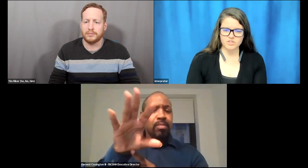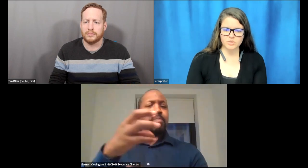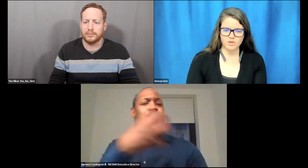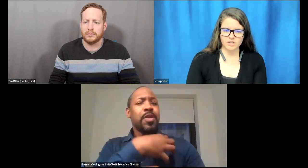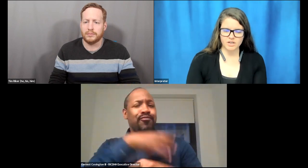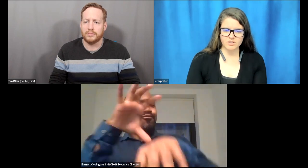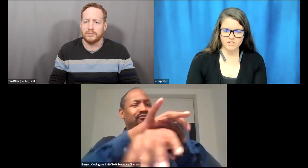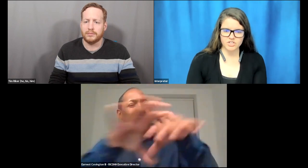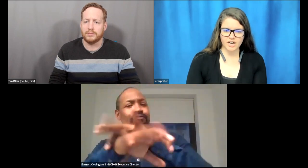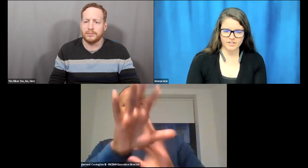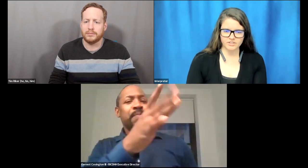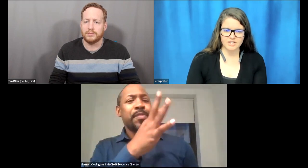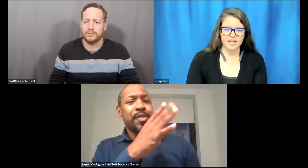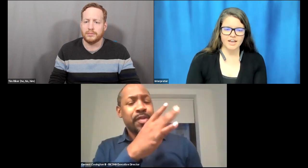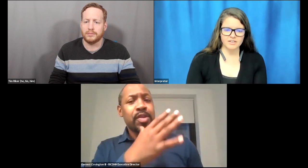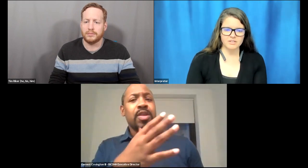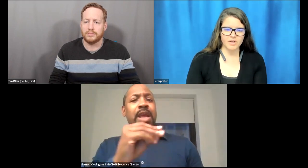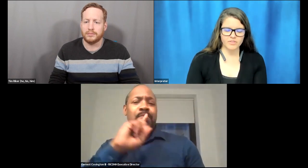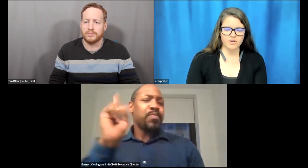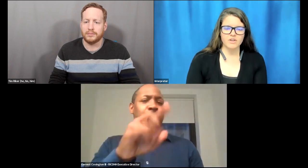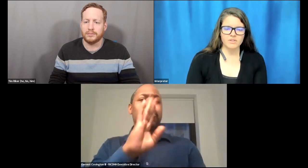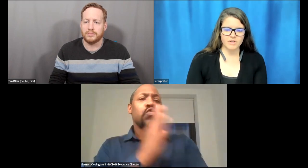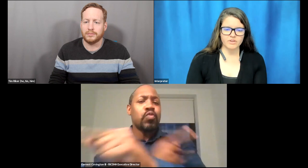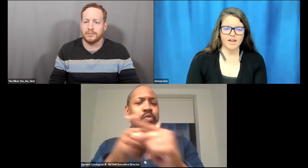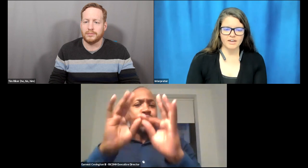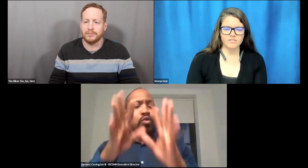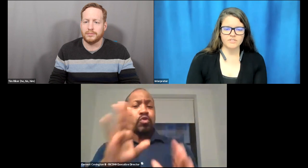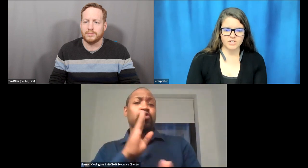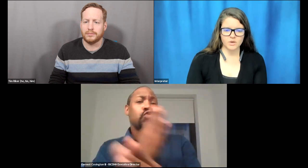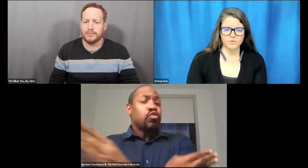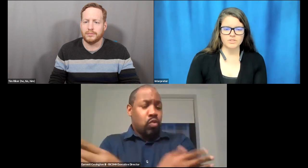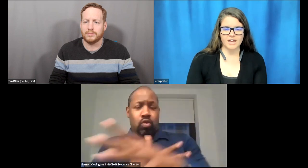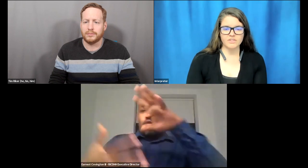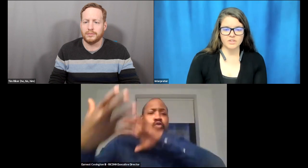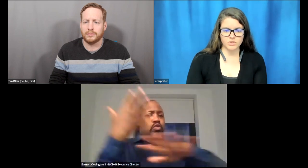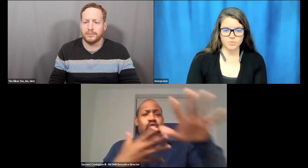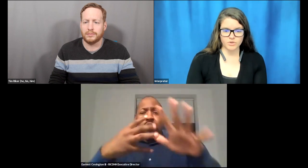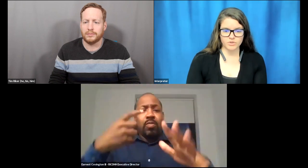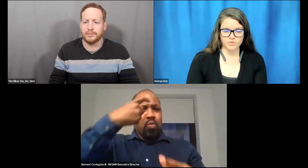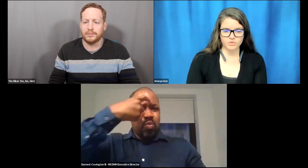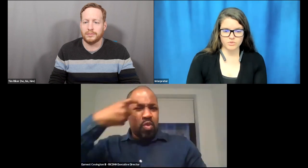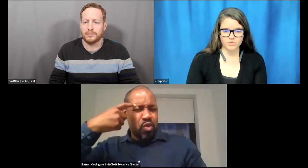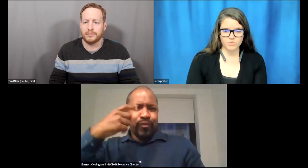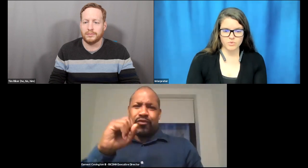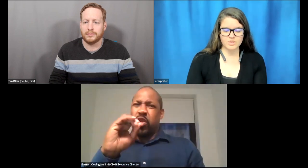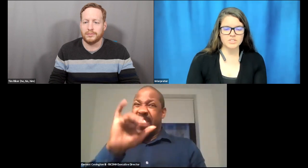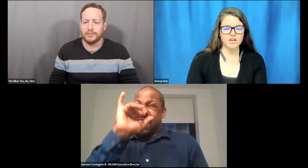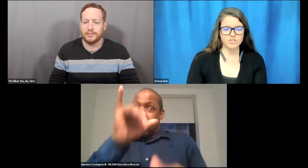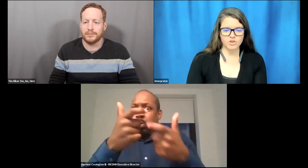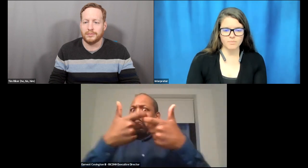to a young child, and the mother had videoed that the interpreter. Well, there was a lot of trauma